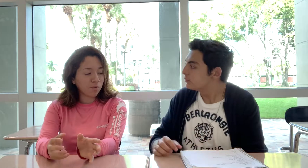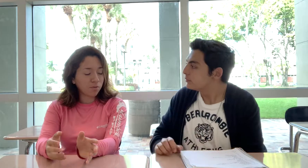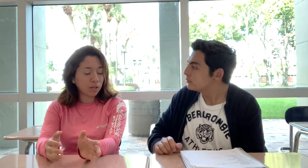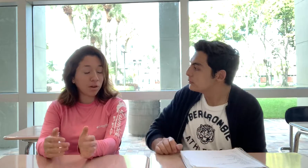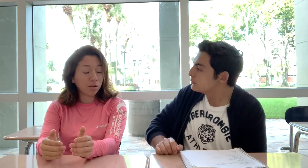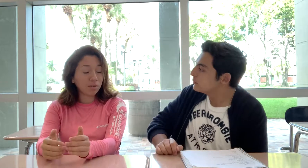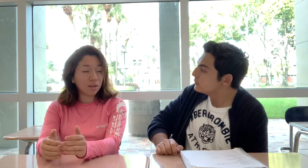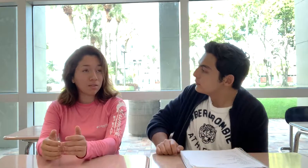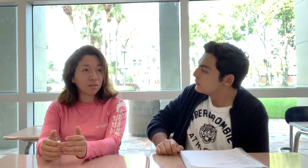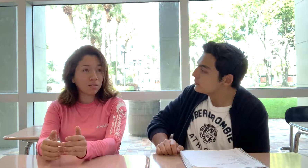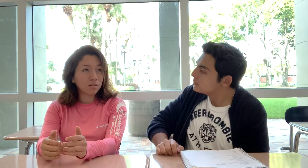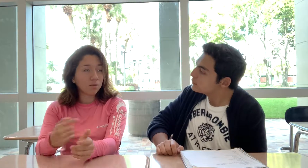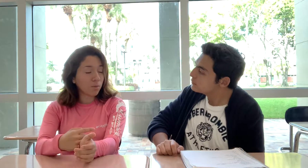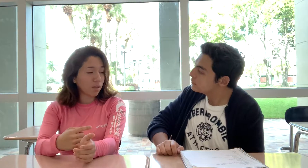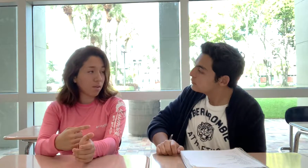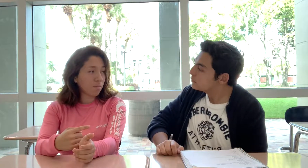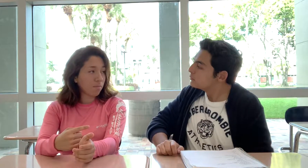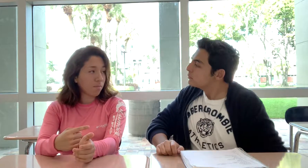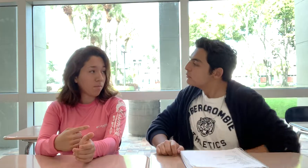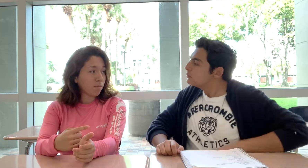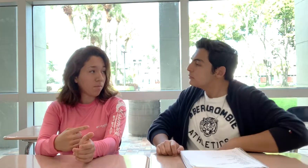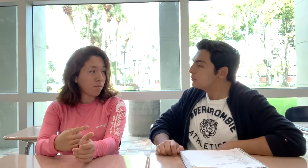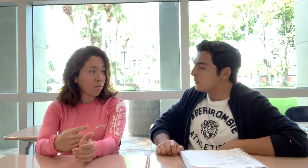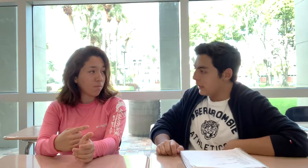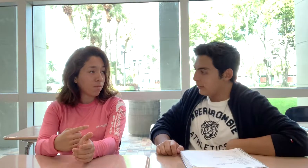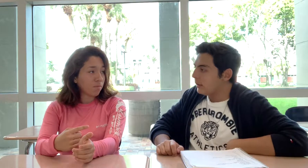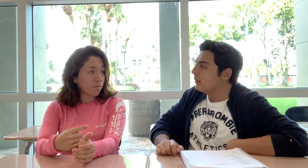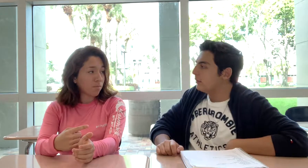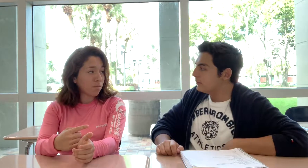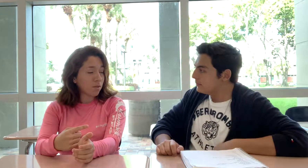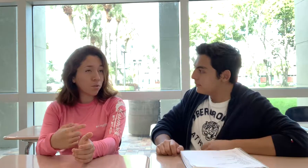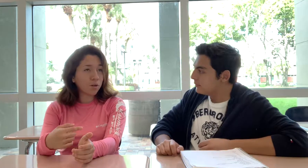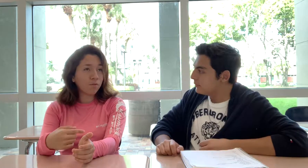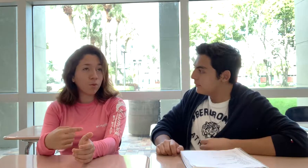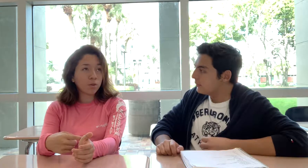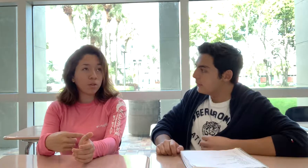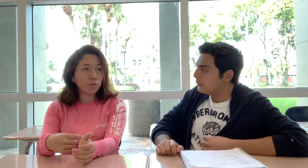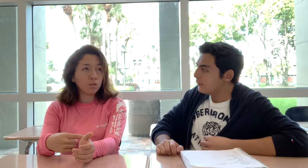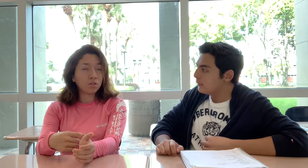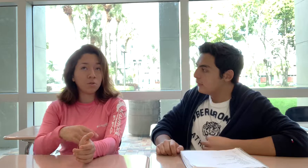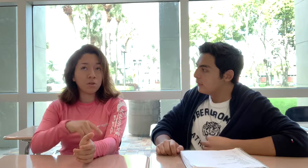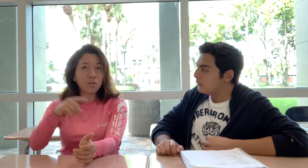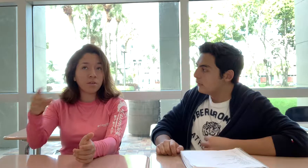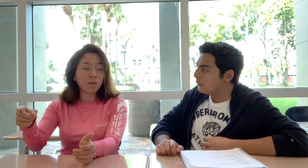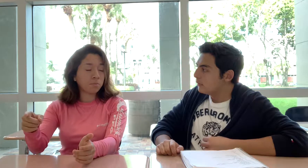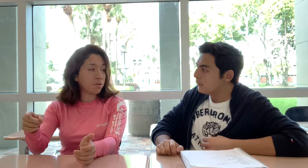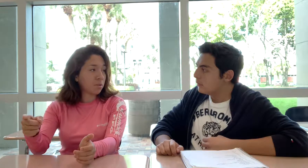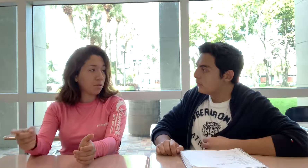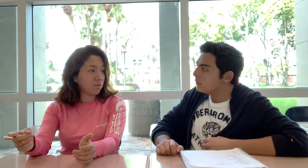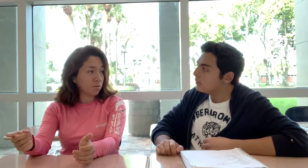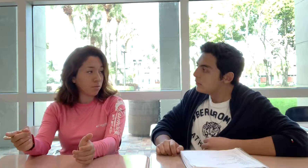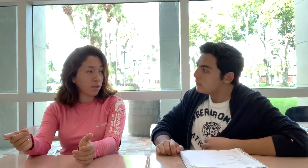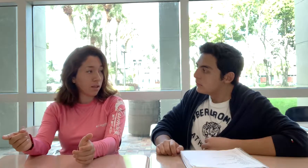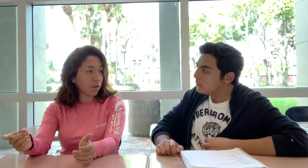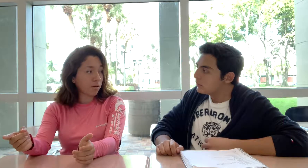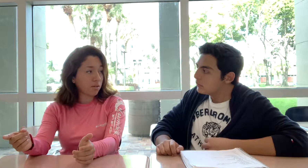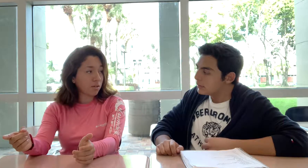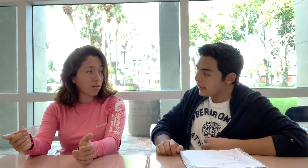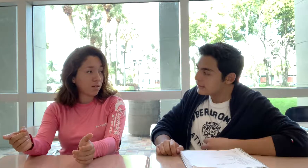wrote down on your list. You made them. I made them. Yeah. what if you were going to do this to another like person. Sign language. Yes.